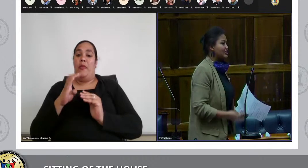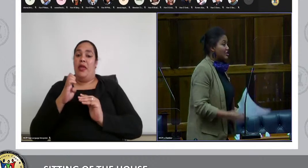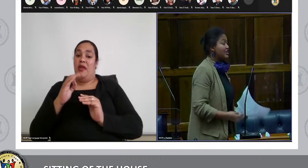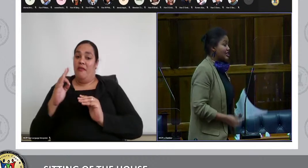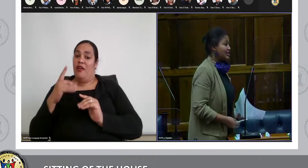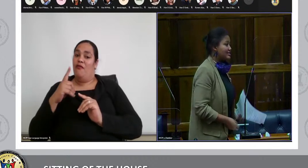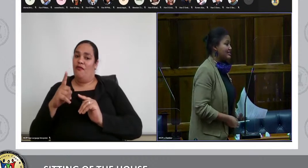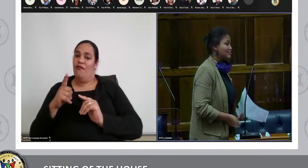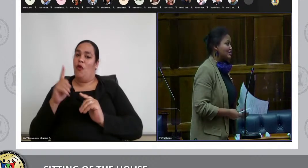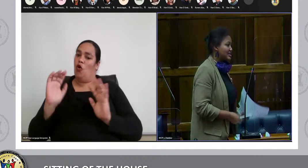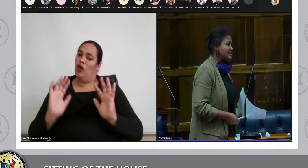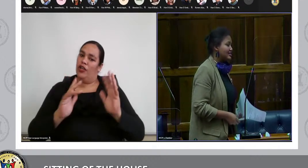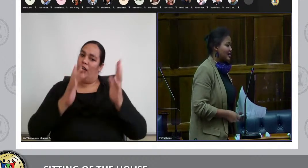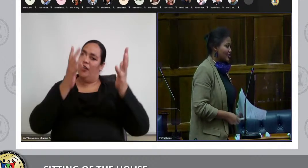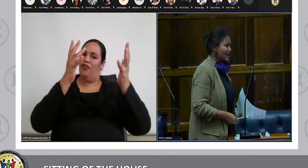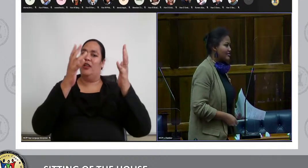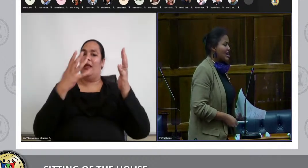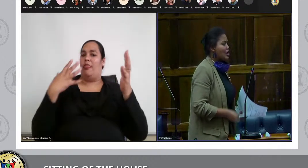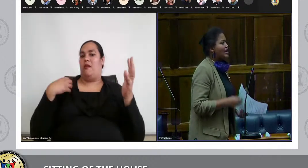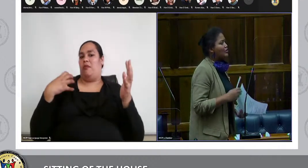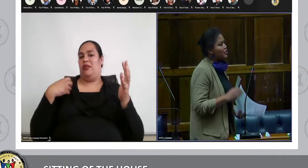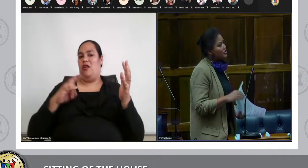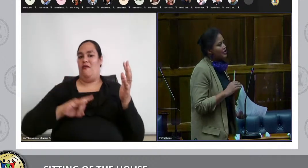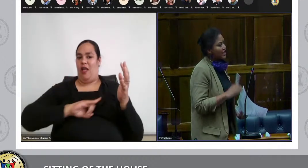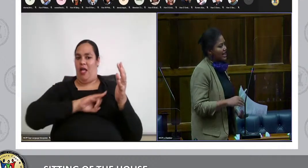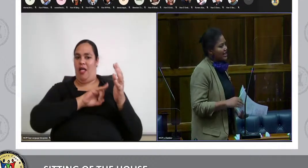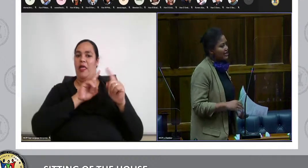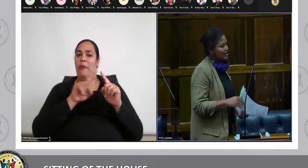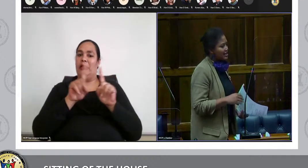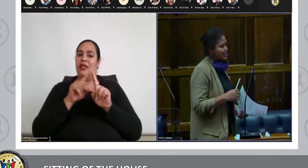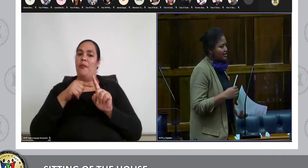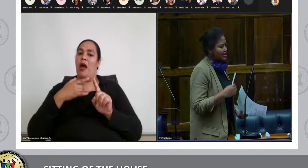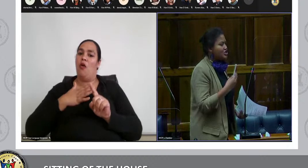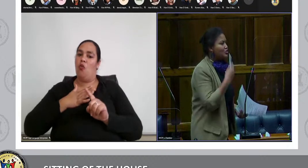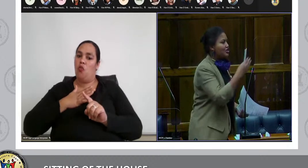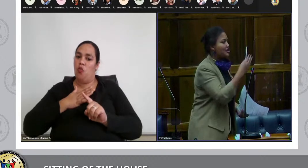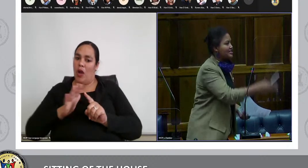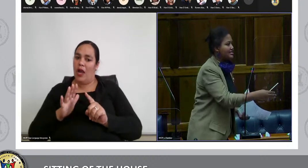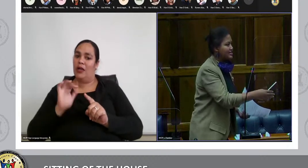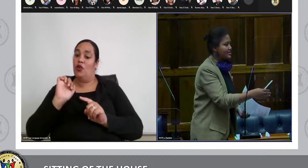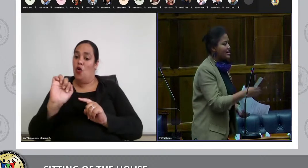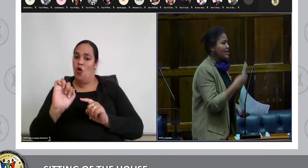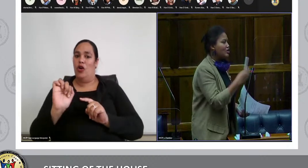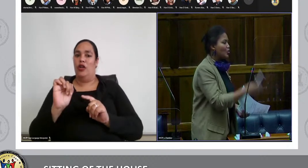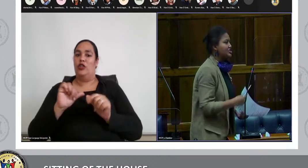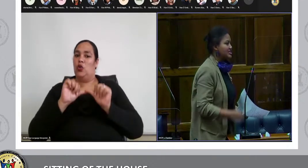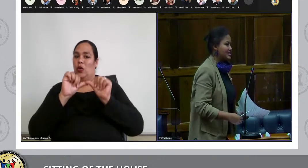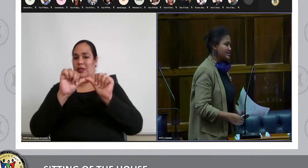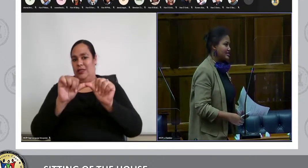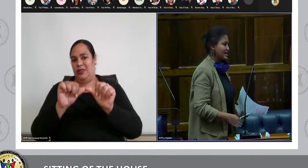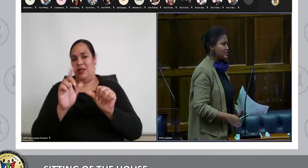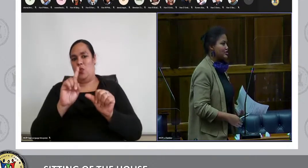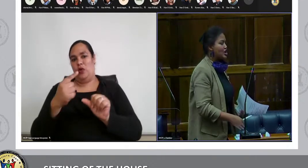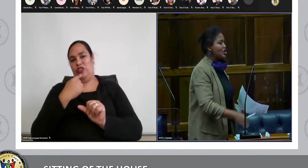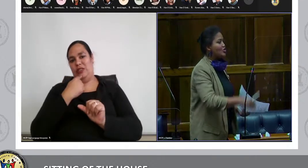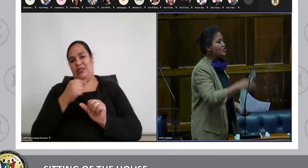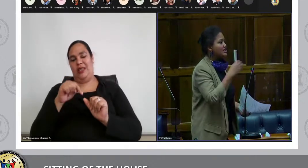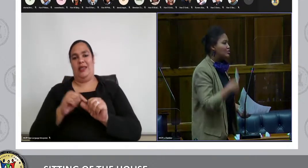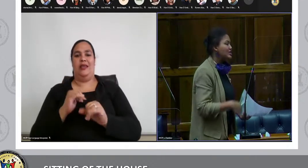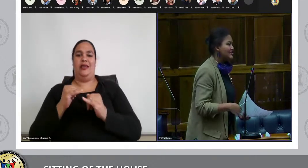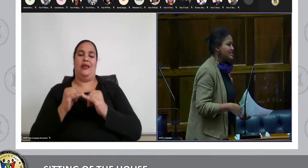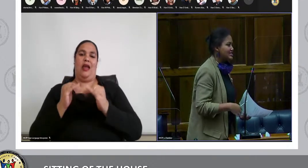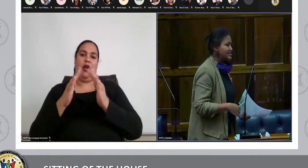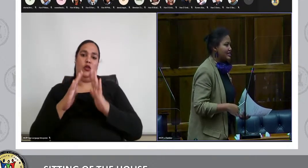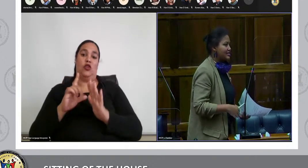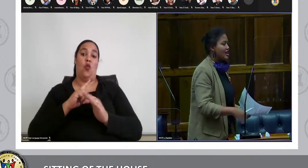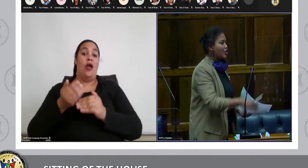for congratulating the Minister of Health. But I would also like her to be consistent in what she says in this House. Because